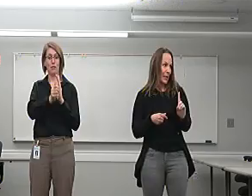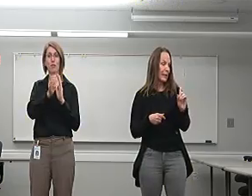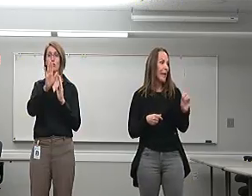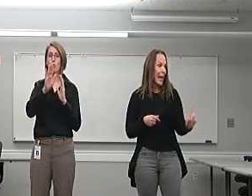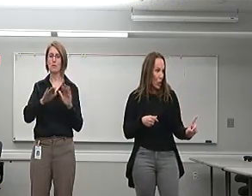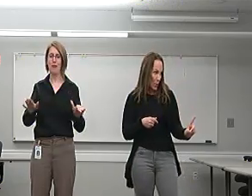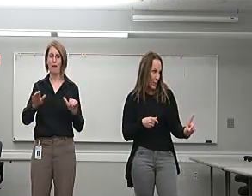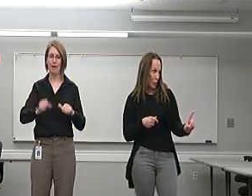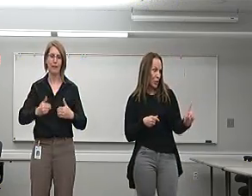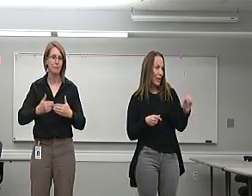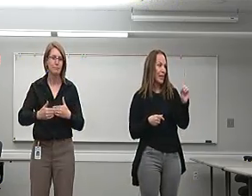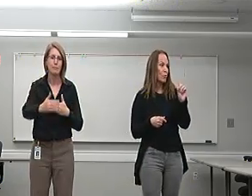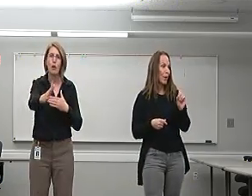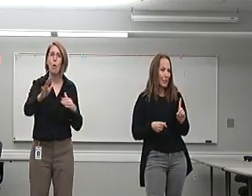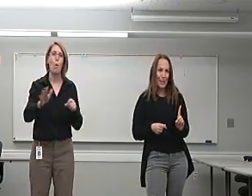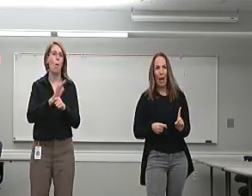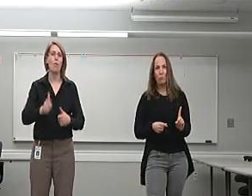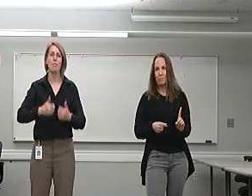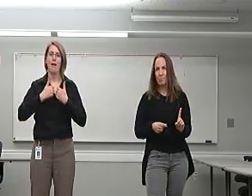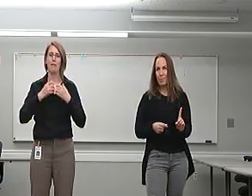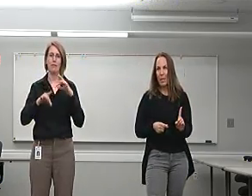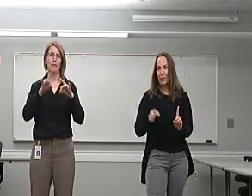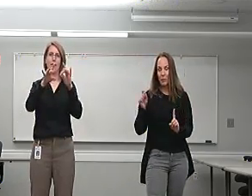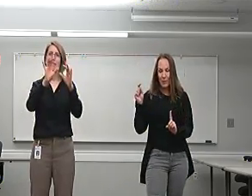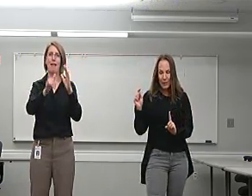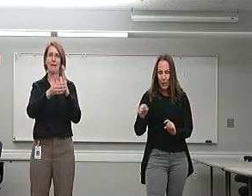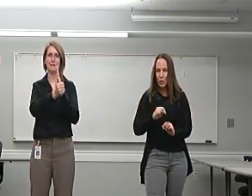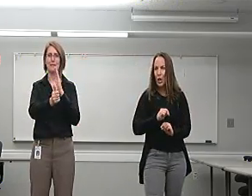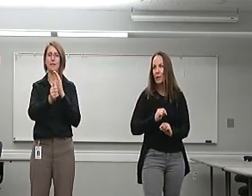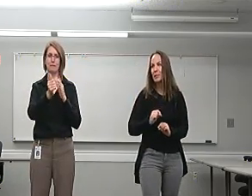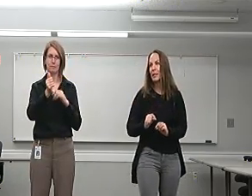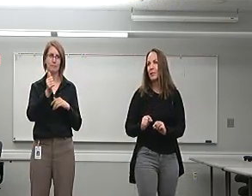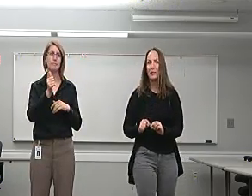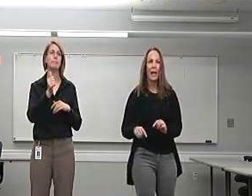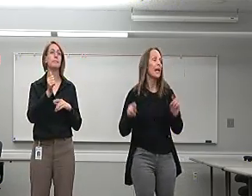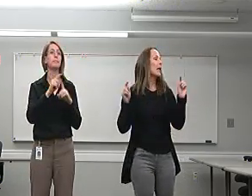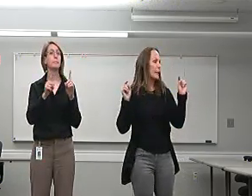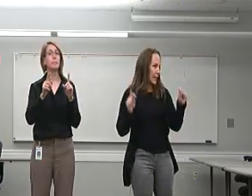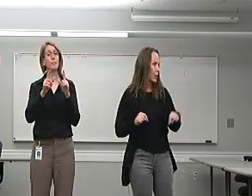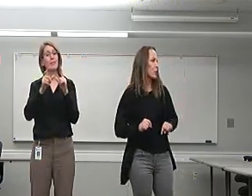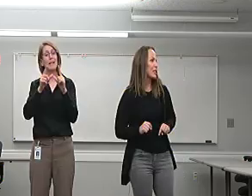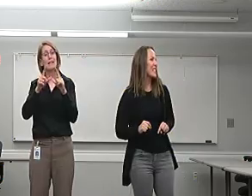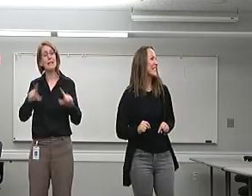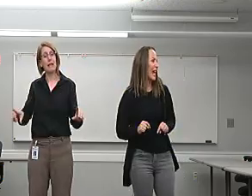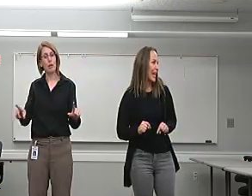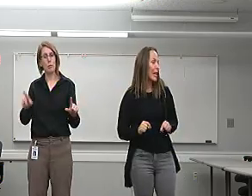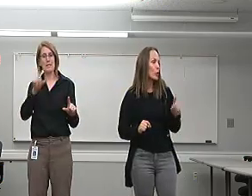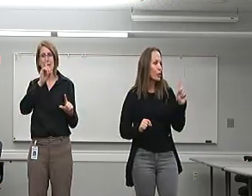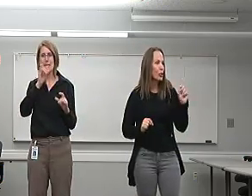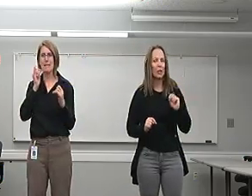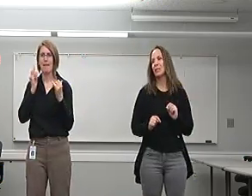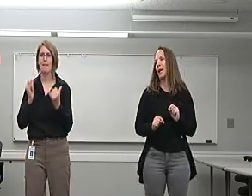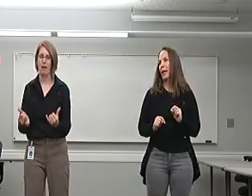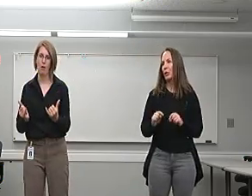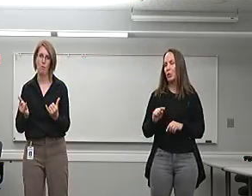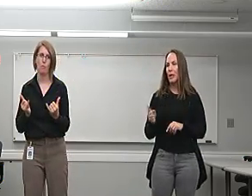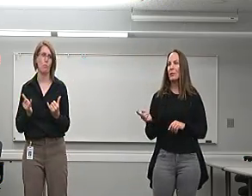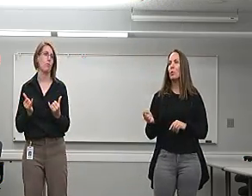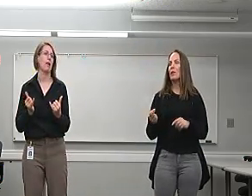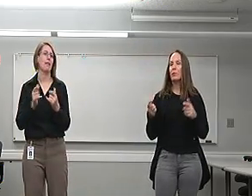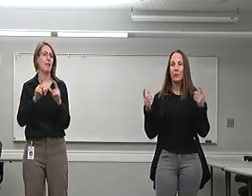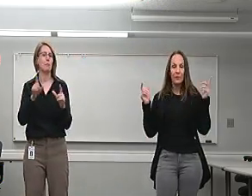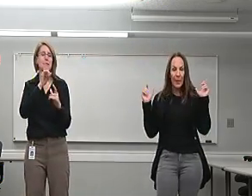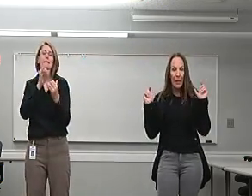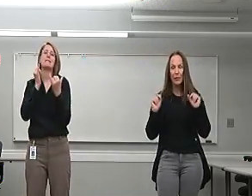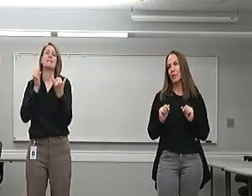Language is right now. You found out your child is deaf today, language is today, and you can start today. And you don't have to wait to find out if the